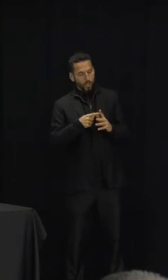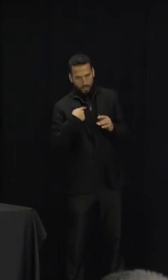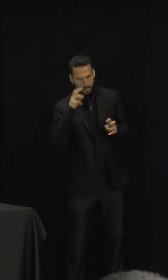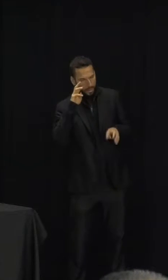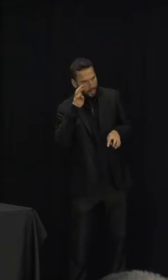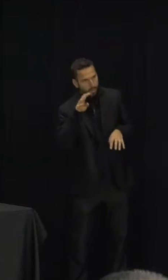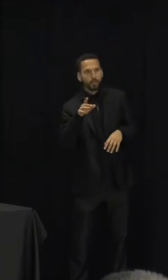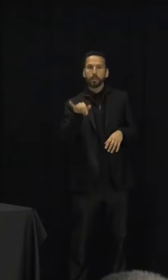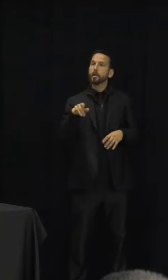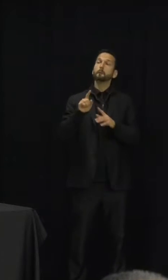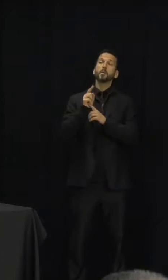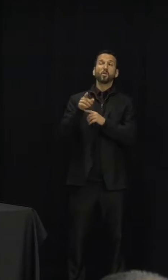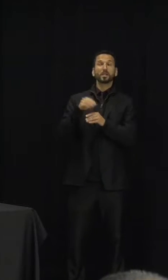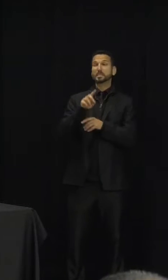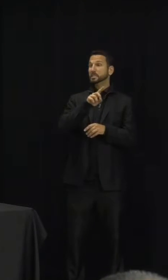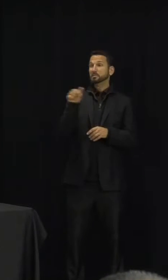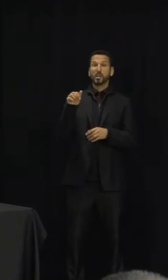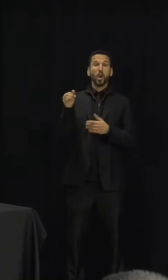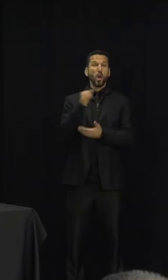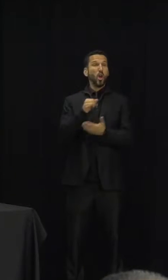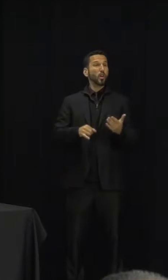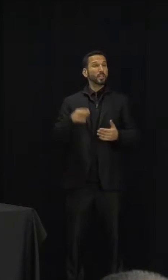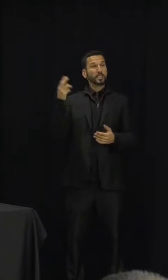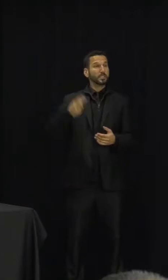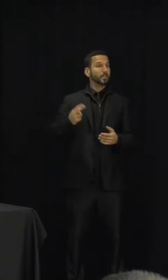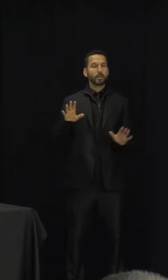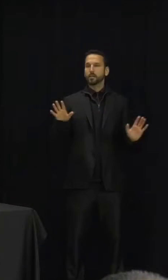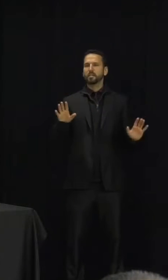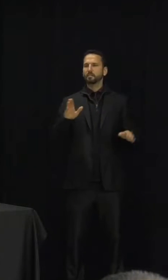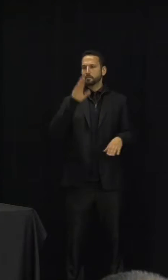documentable in reliable and valid ways.